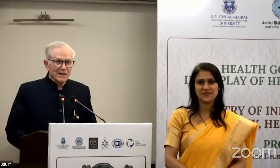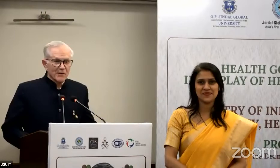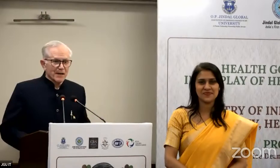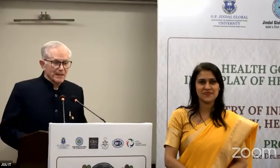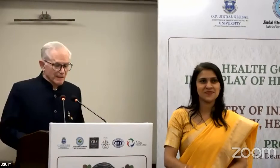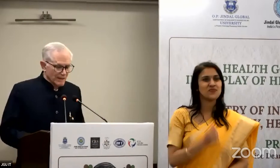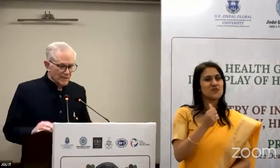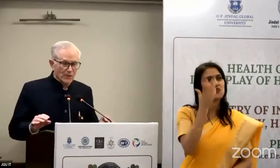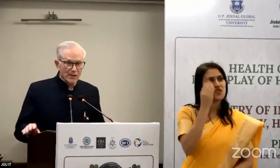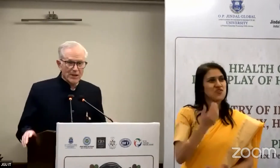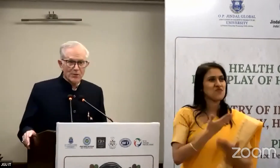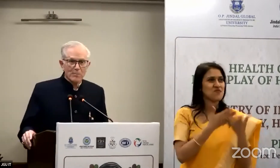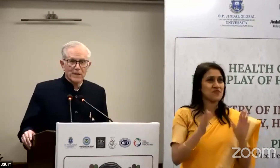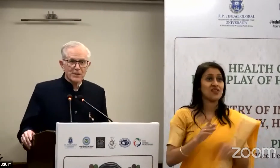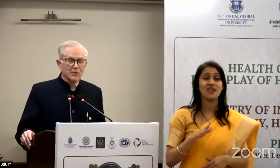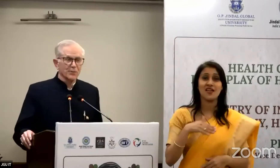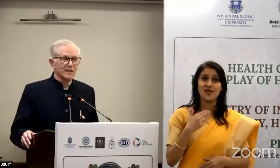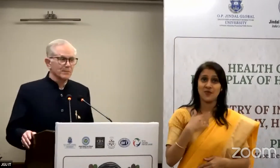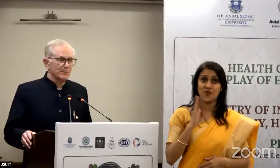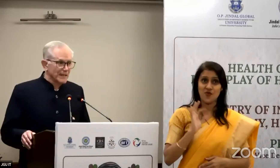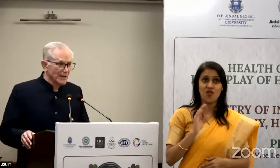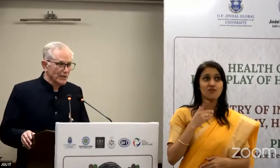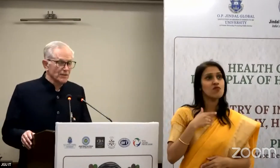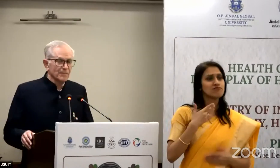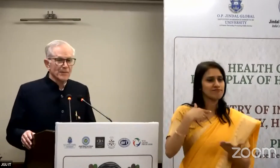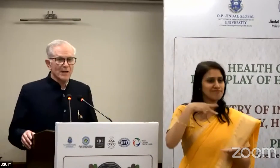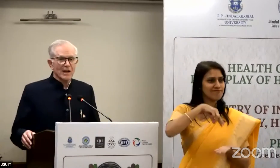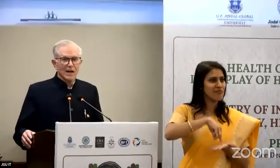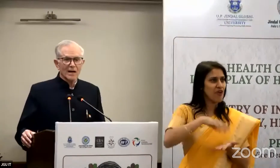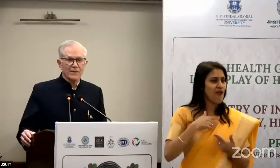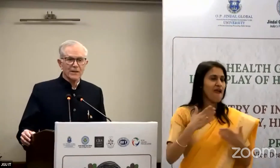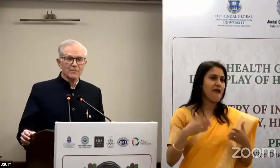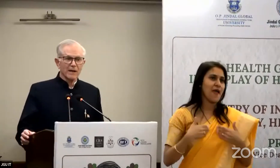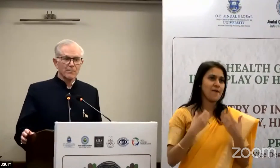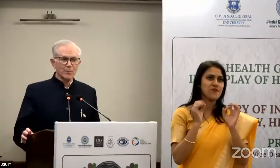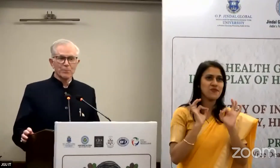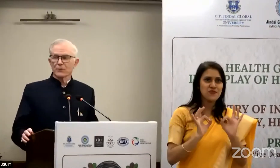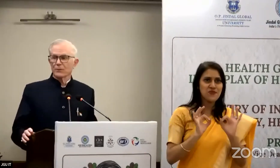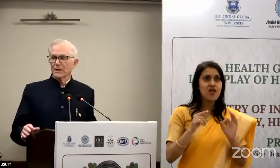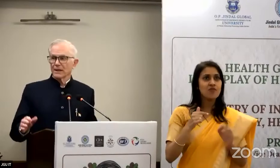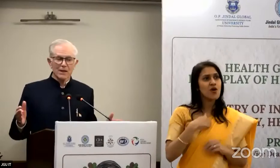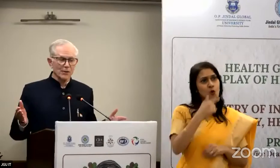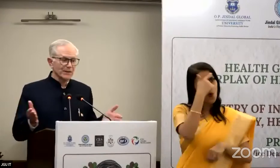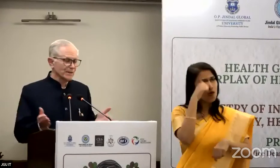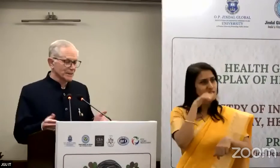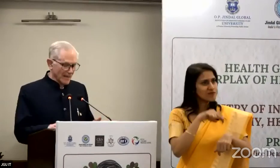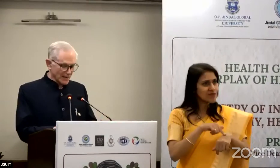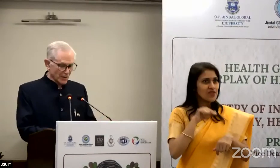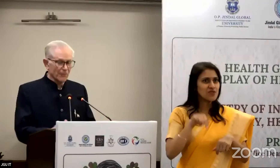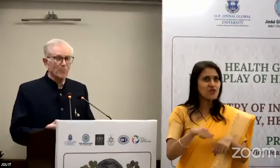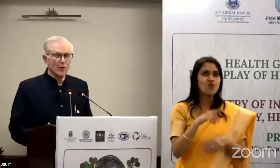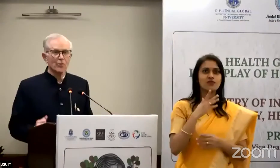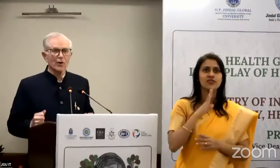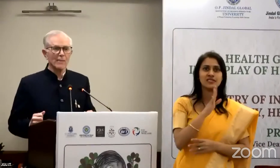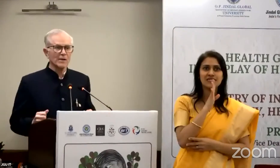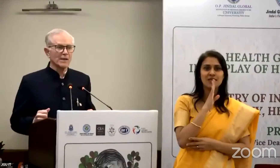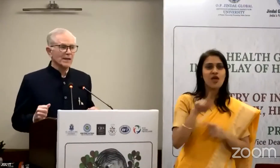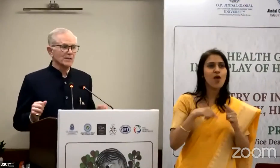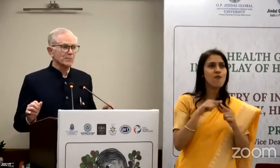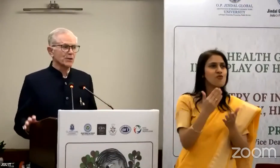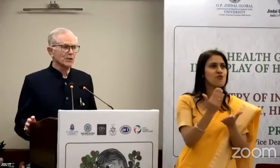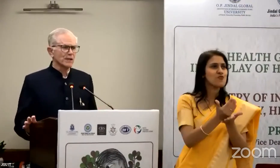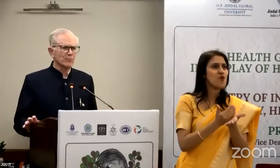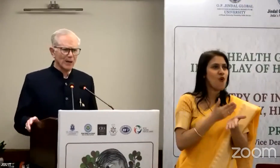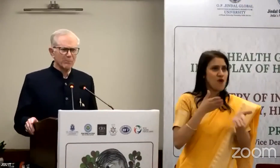Good evening, everybody. It's a great honor and pleasure for me to be here. I think my purpose for being here at this stage of the program